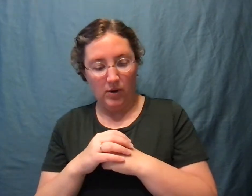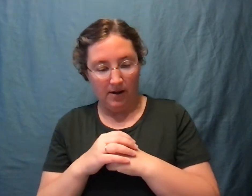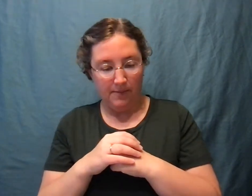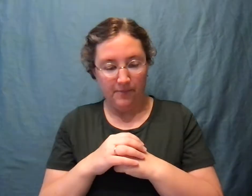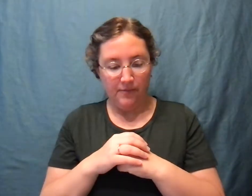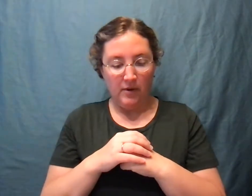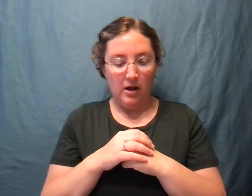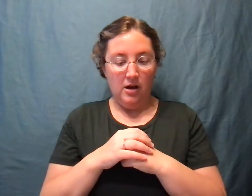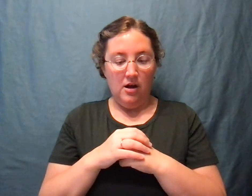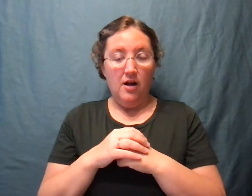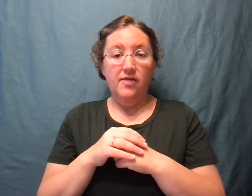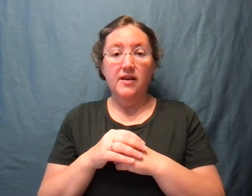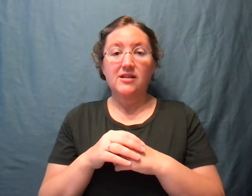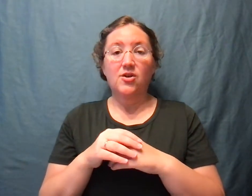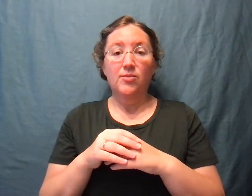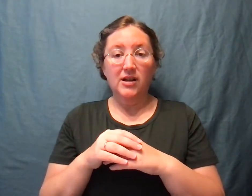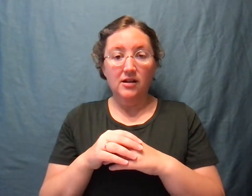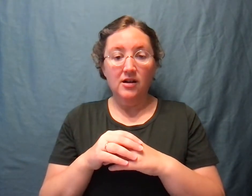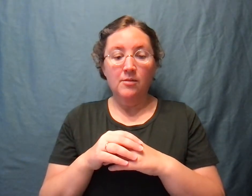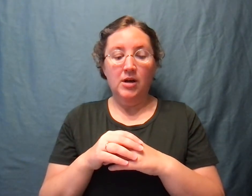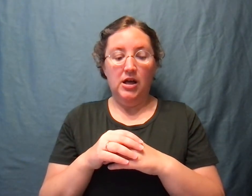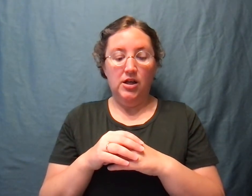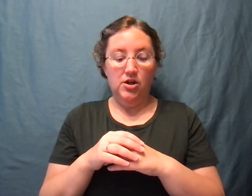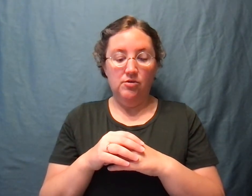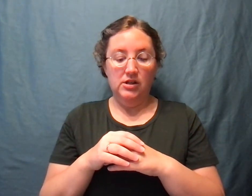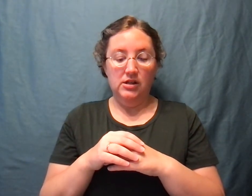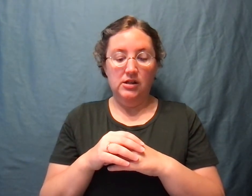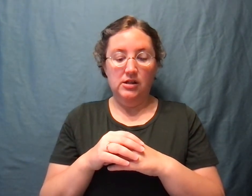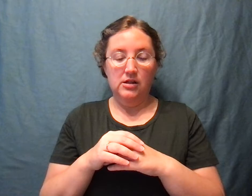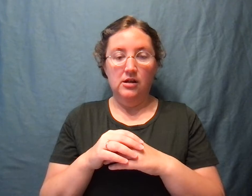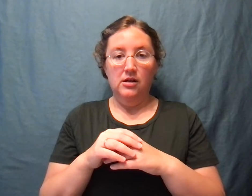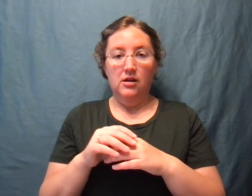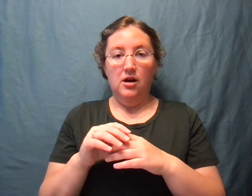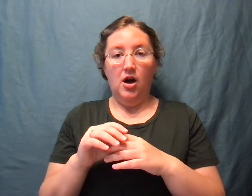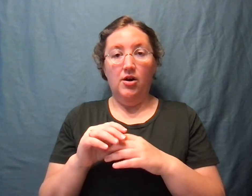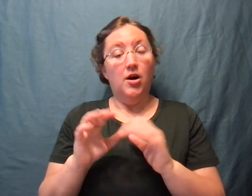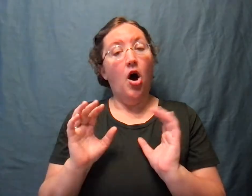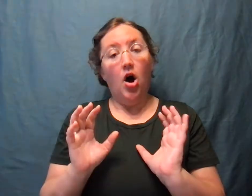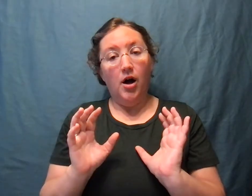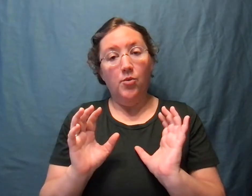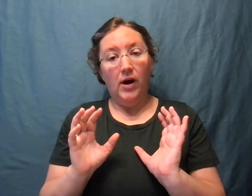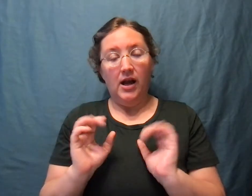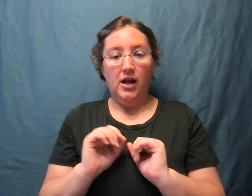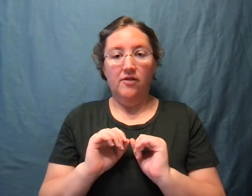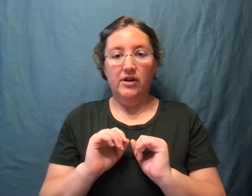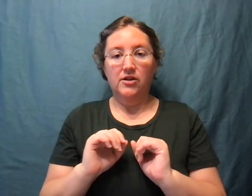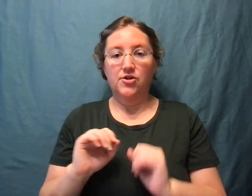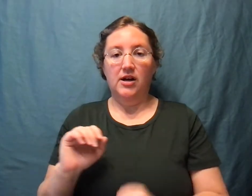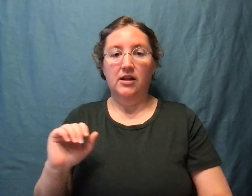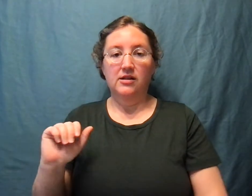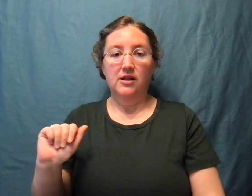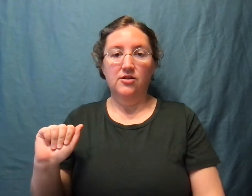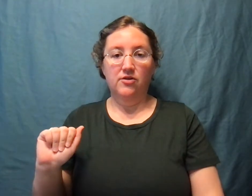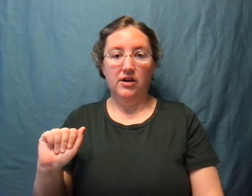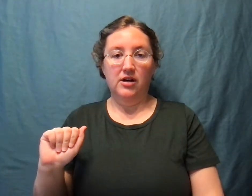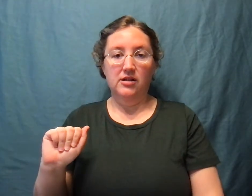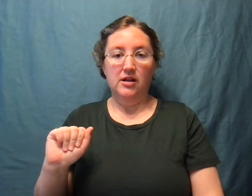well. This curriculum uses an odd way of illustrating the sign. So they're going to